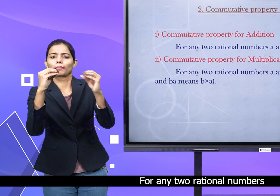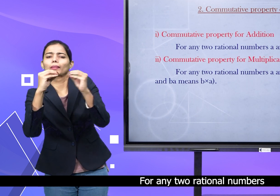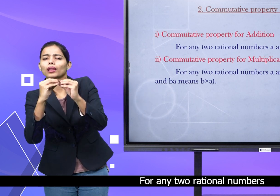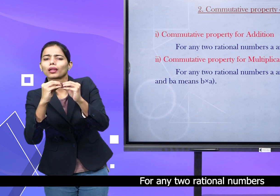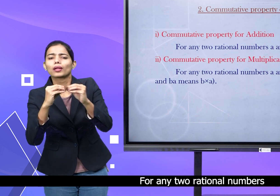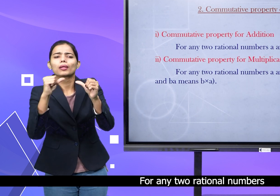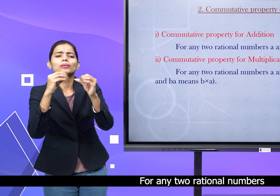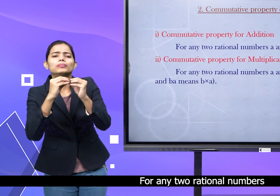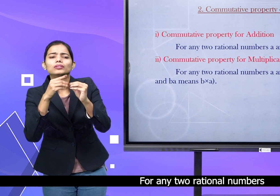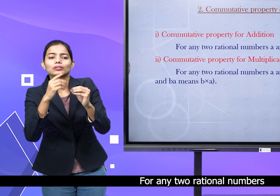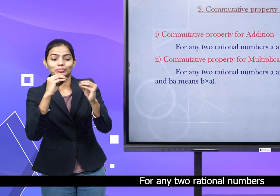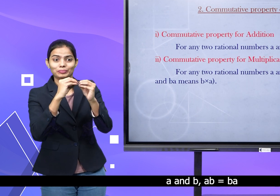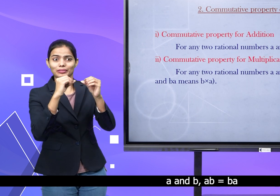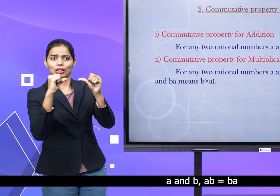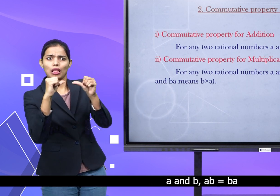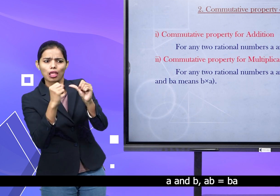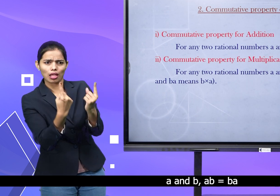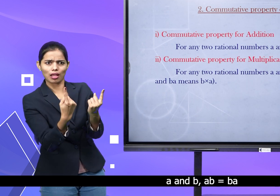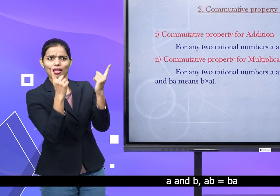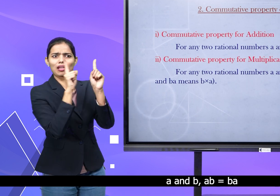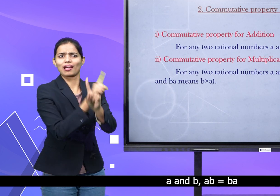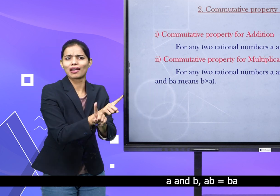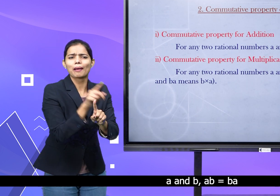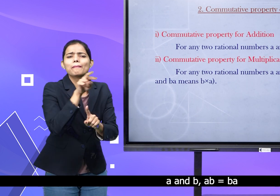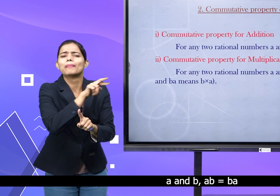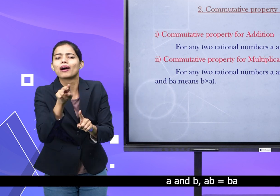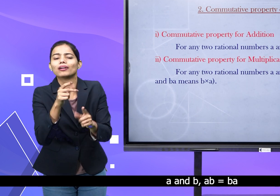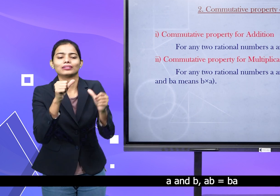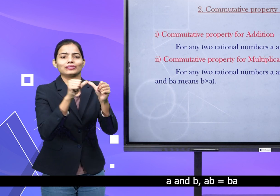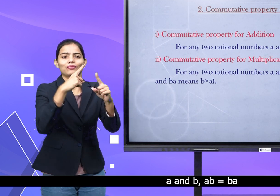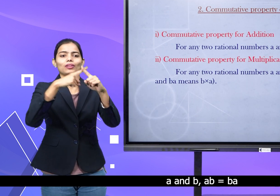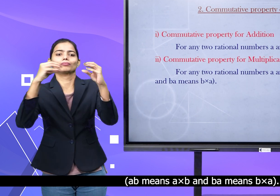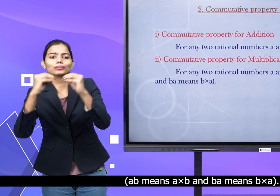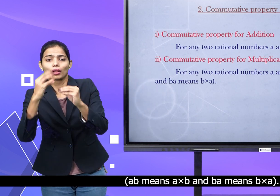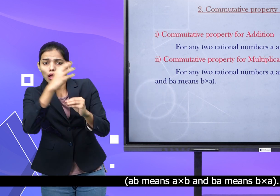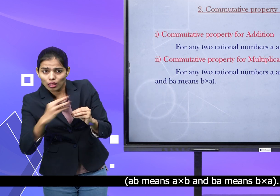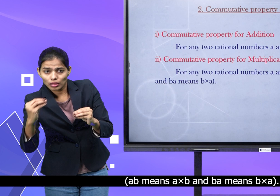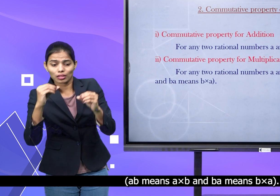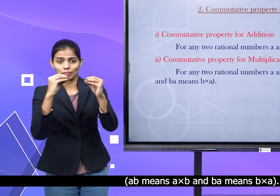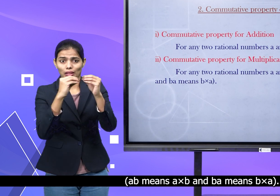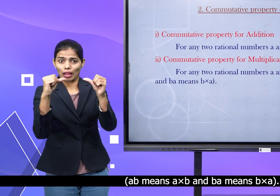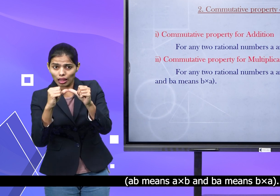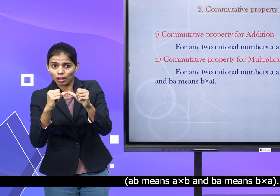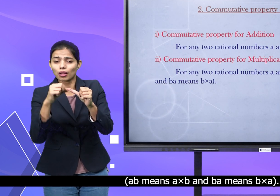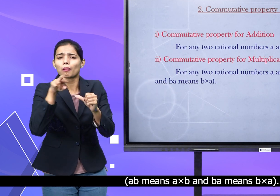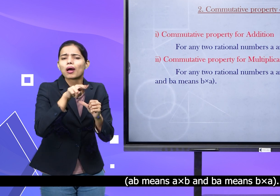For any two rational numbers A and B, AB is equal to BA. AB means A into B and